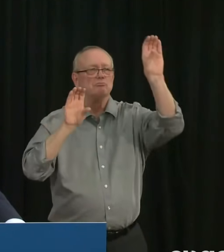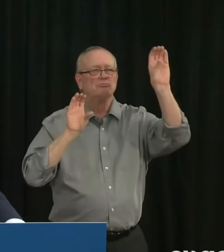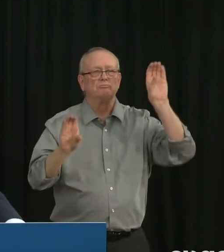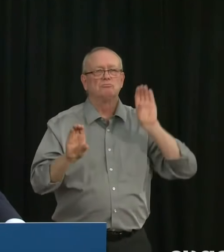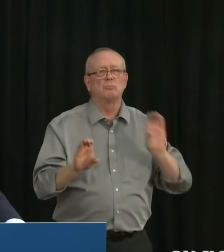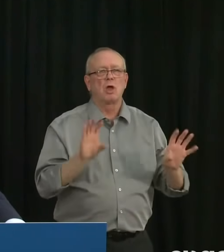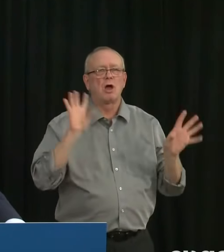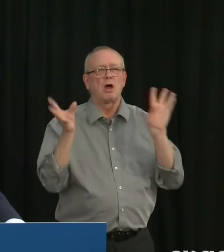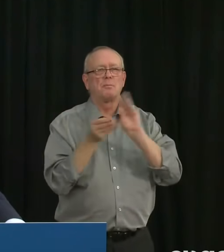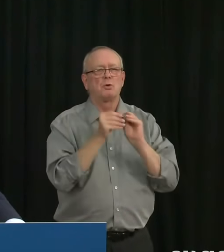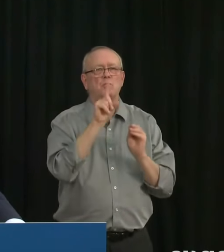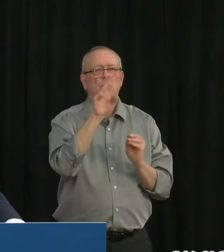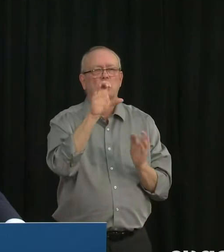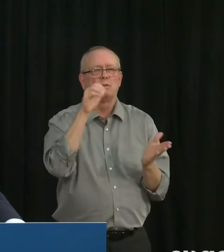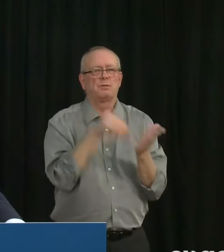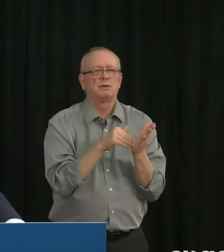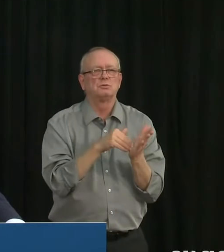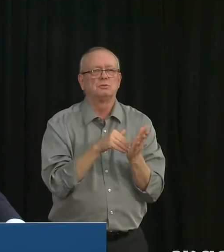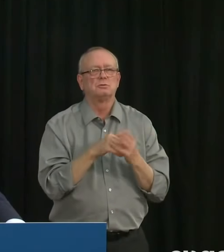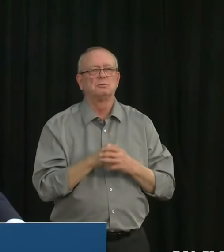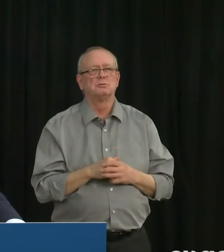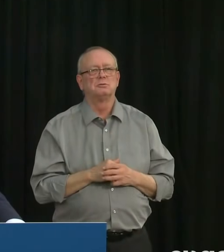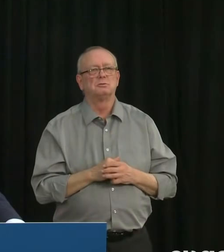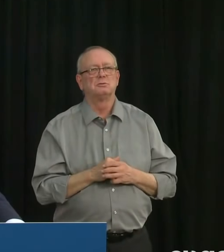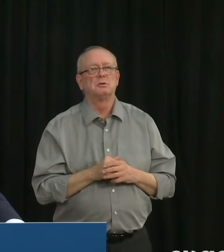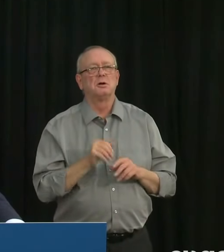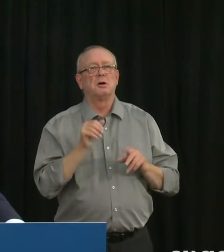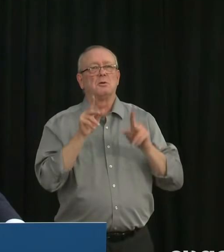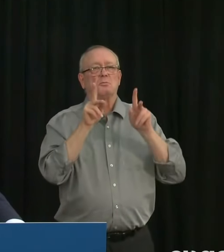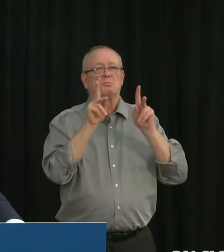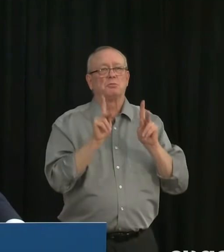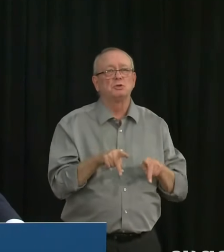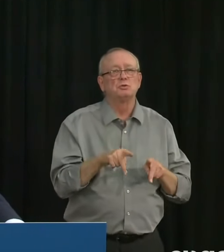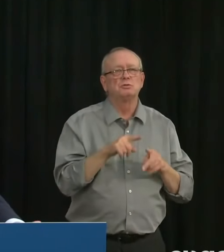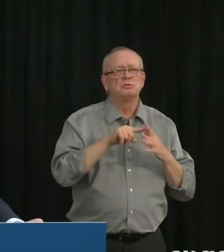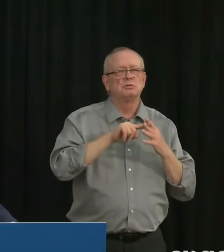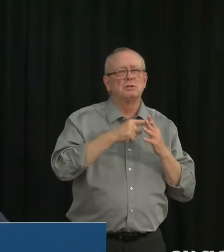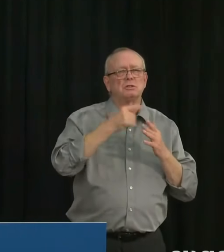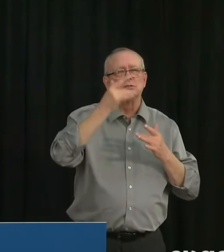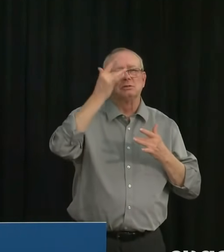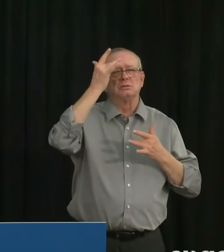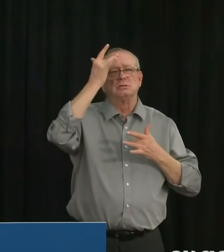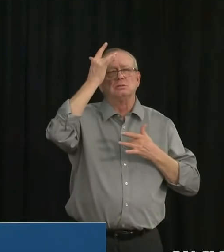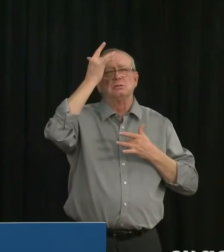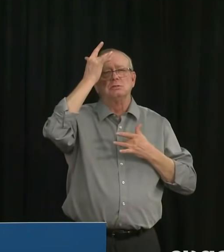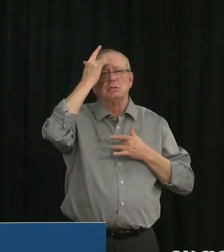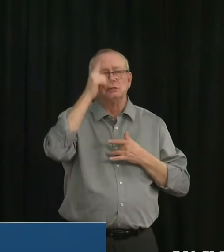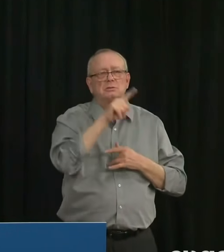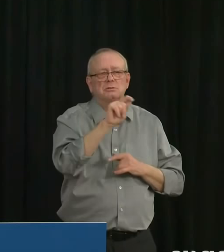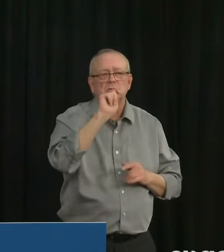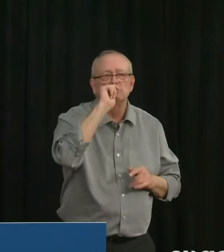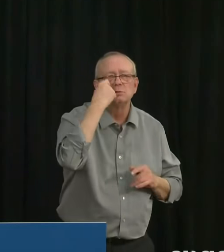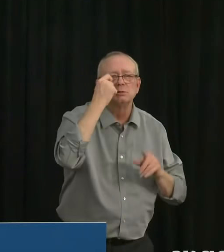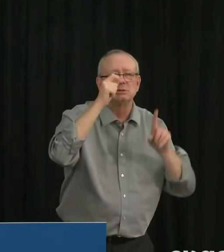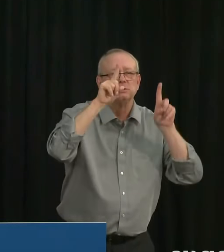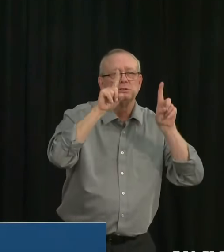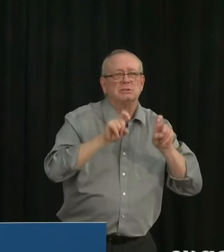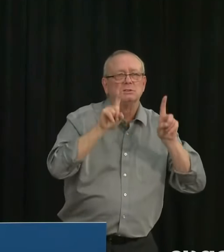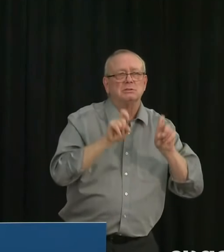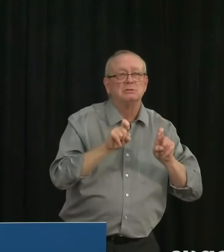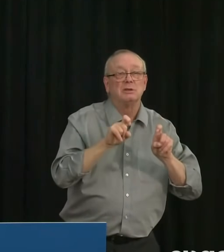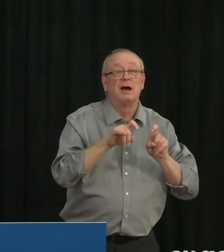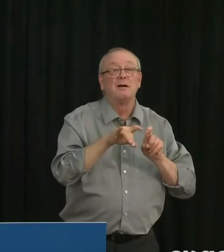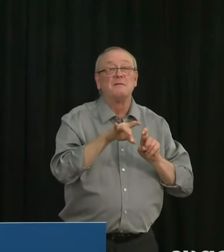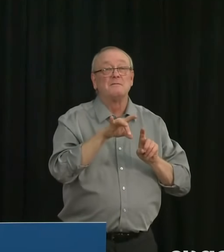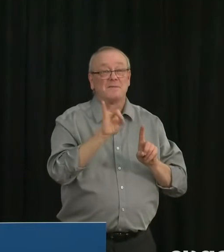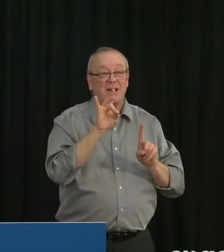on patients who are within the first 7 days of expressing symptoms. This will allow us to quickly identify and notify positive